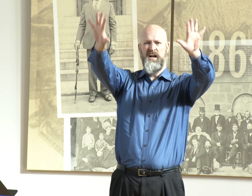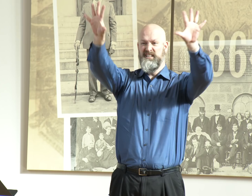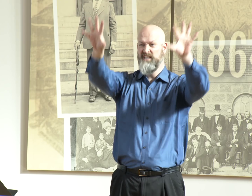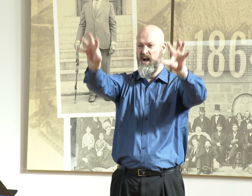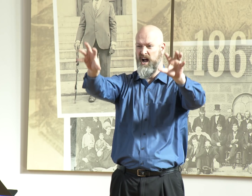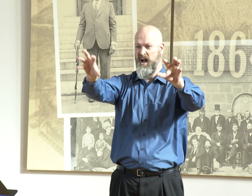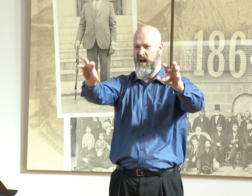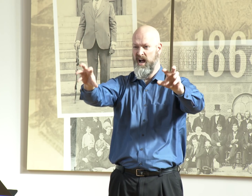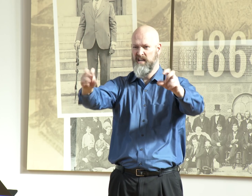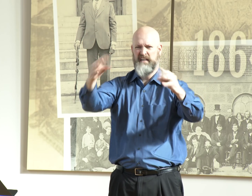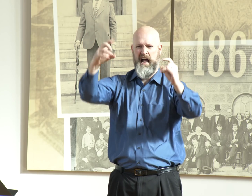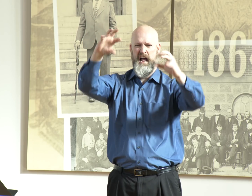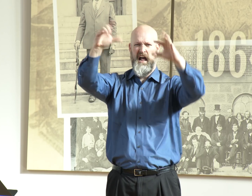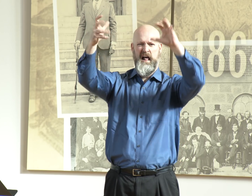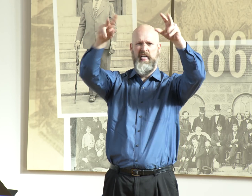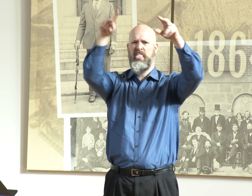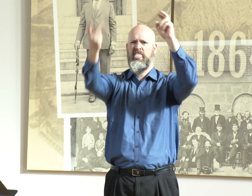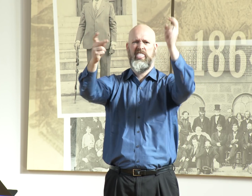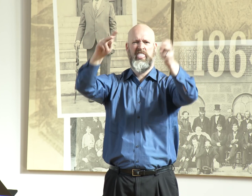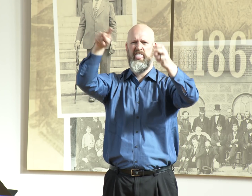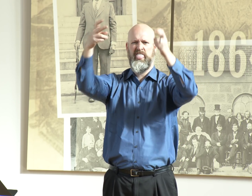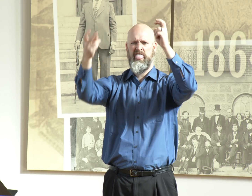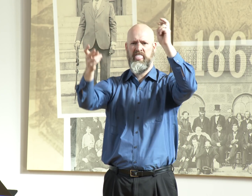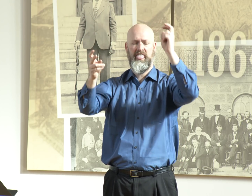and straight paths for his name's sake.